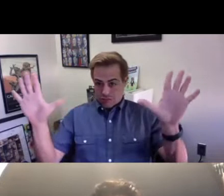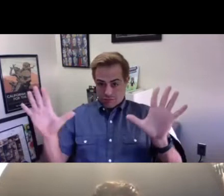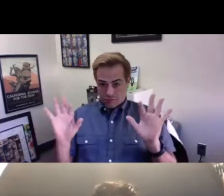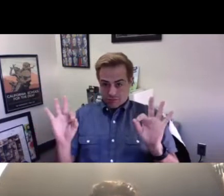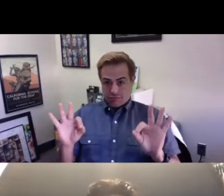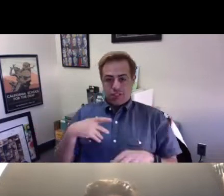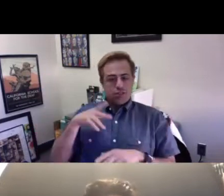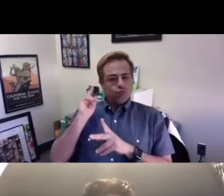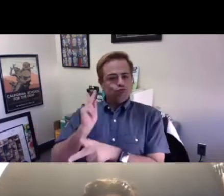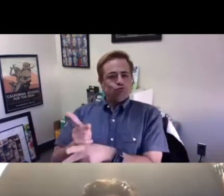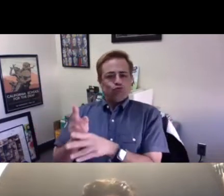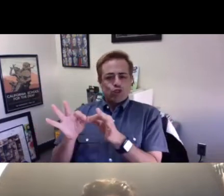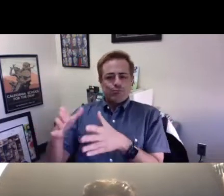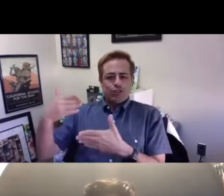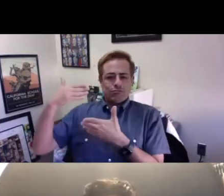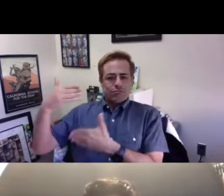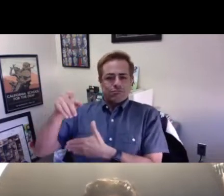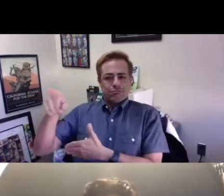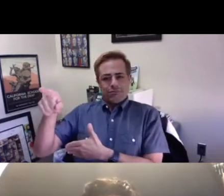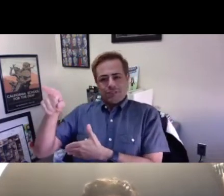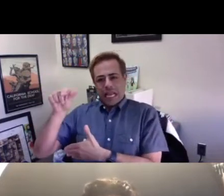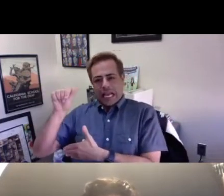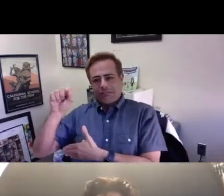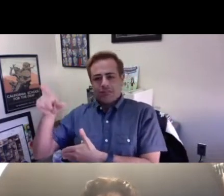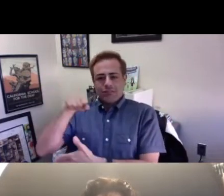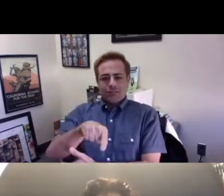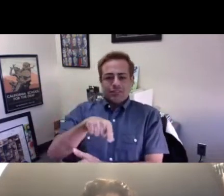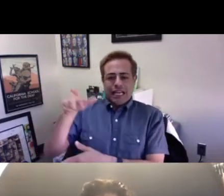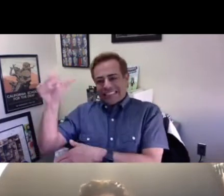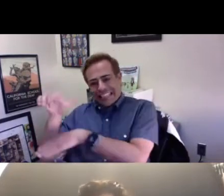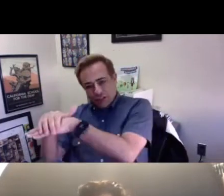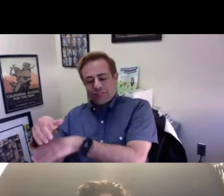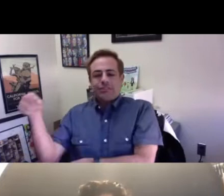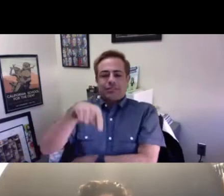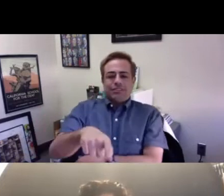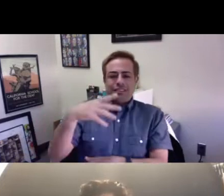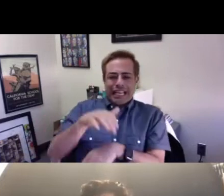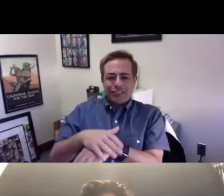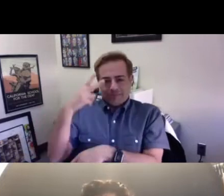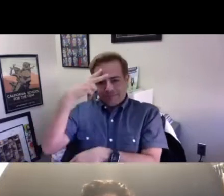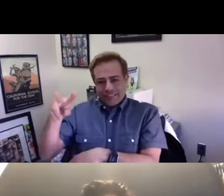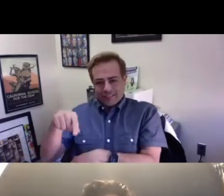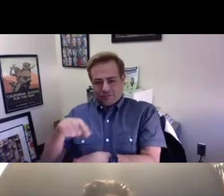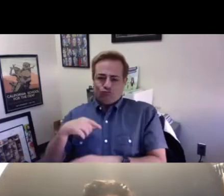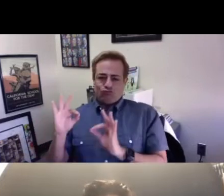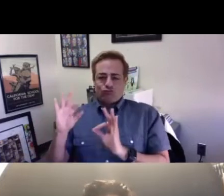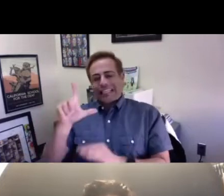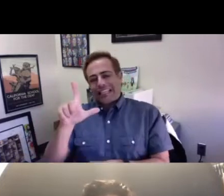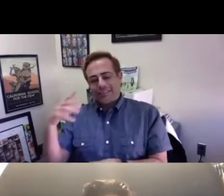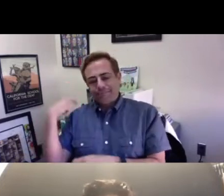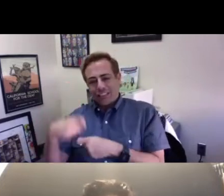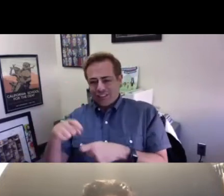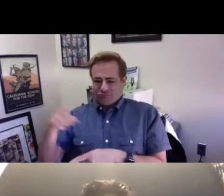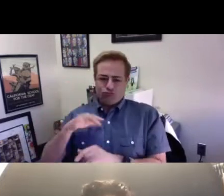can everybody see? Can you see me clearly? I like to have the interpreters, the ASL English interpreter and the